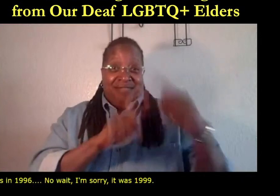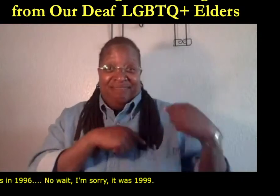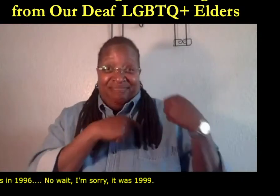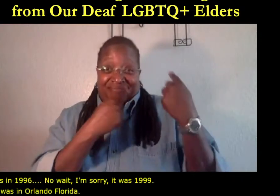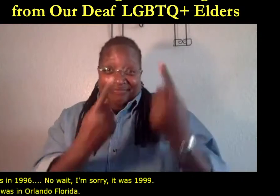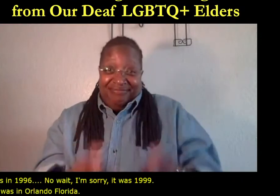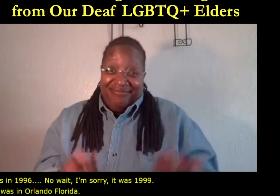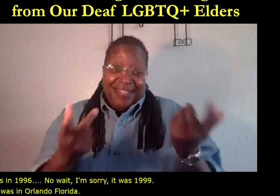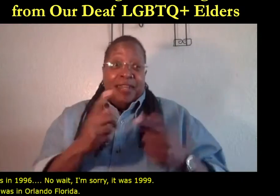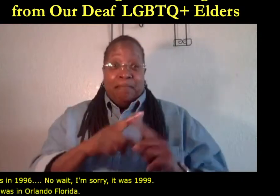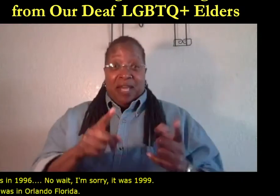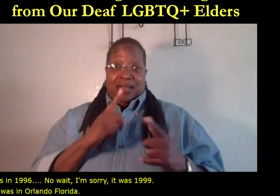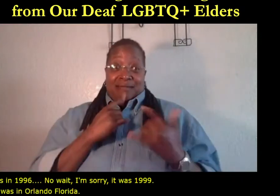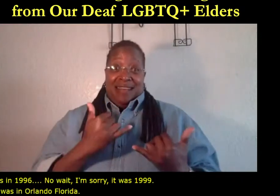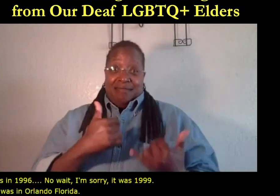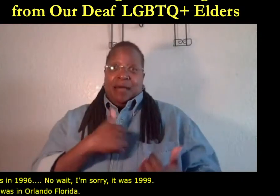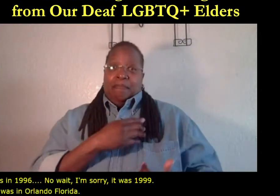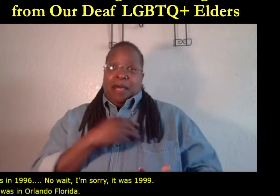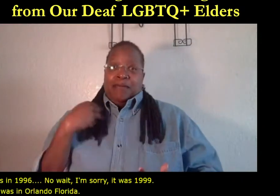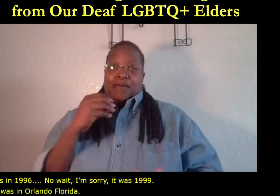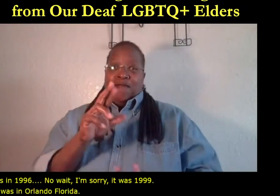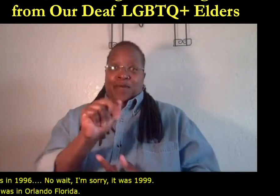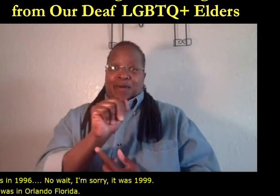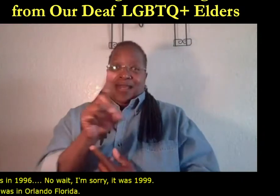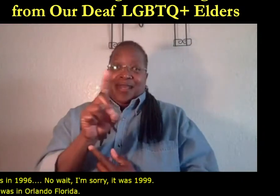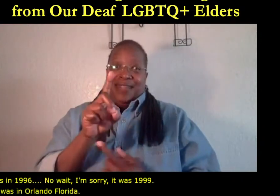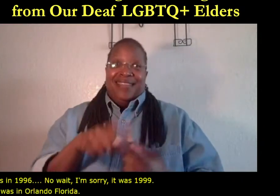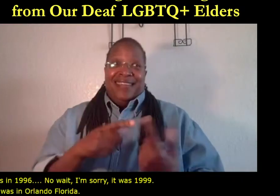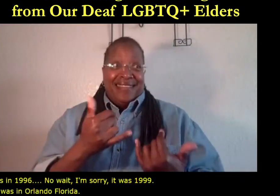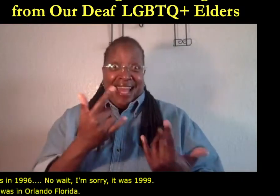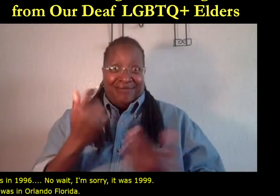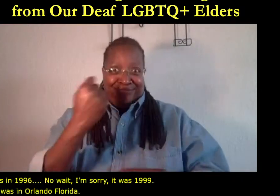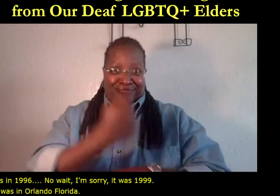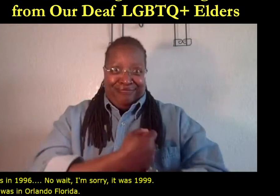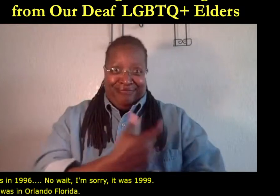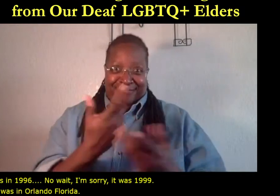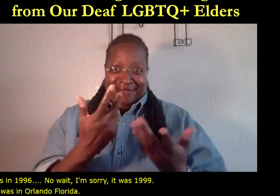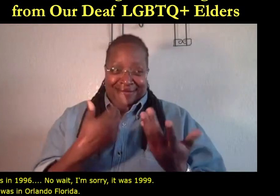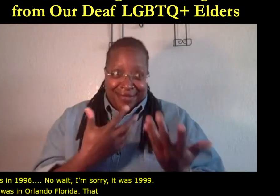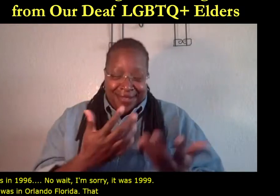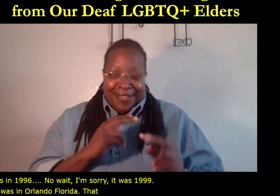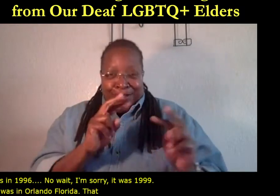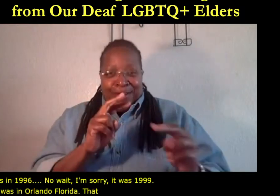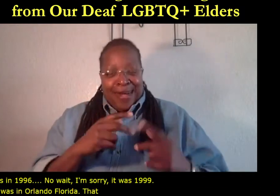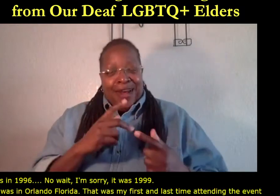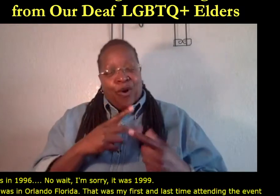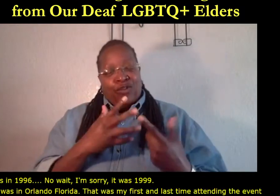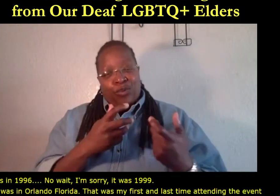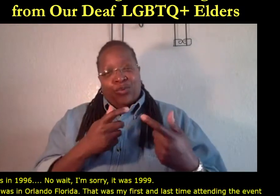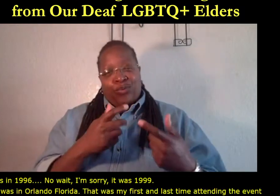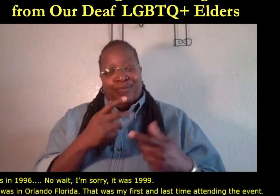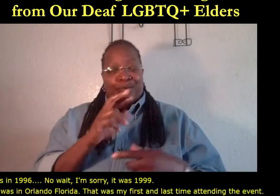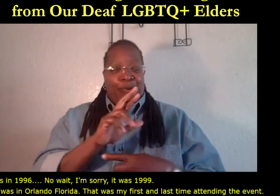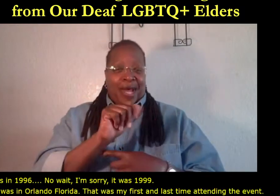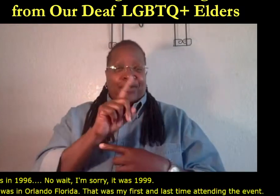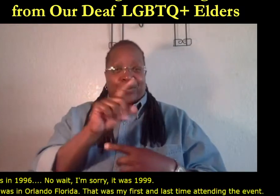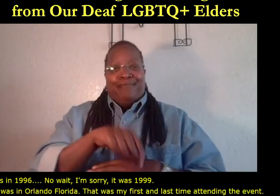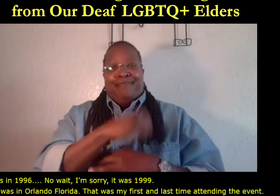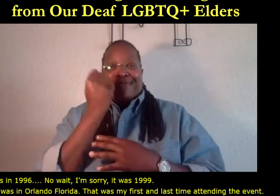now this is my first and last time attending the event i'm a member of r.i.d but then you know as jerry said it was